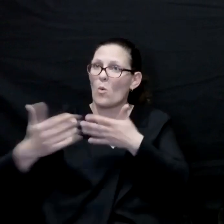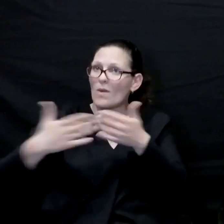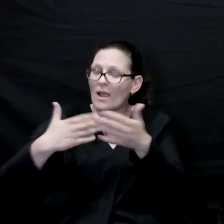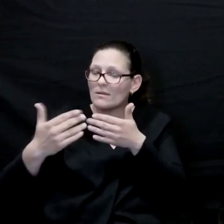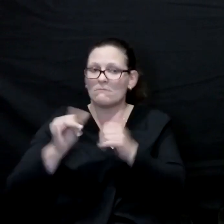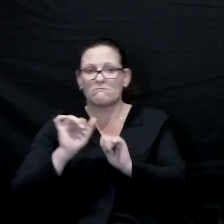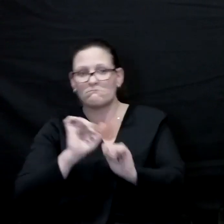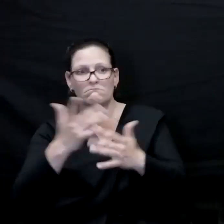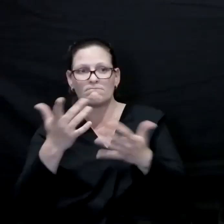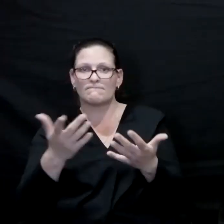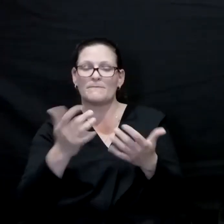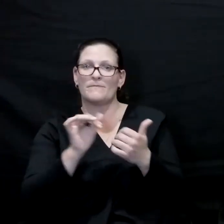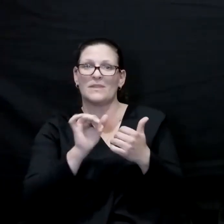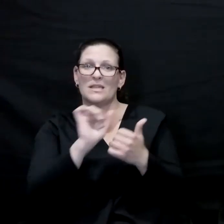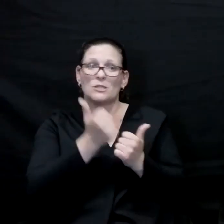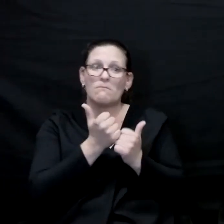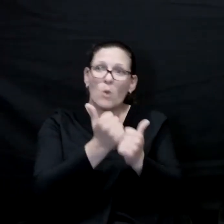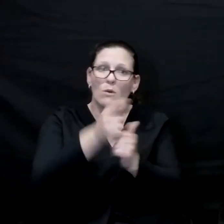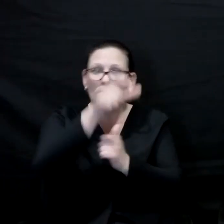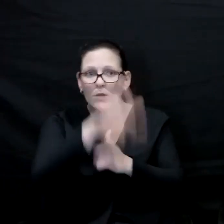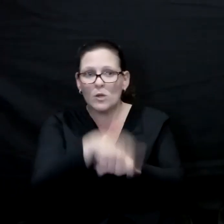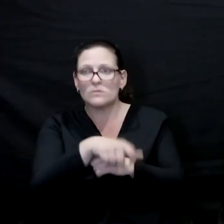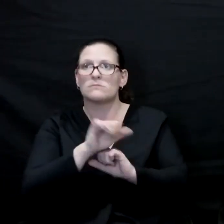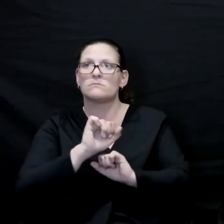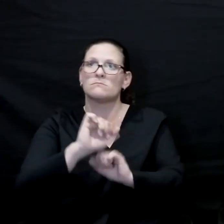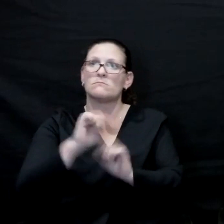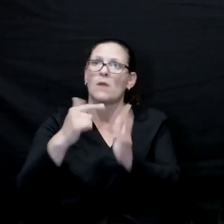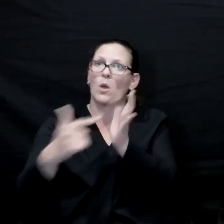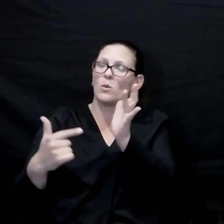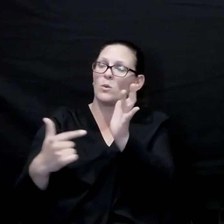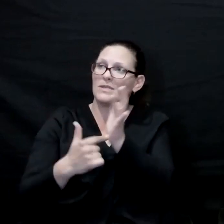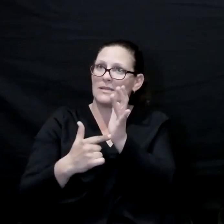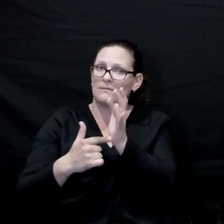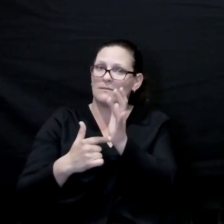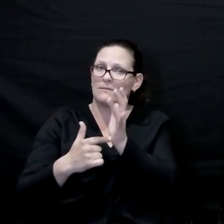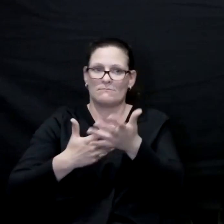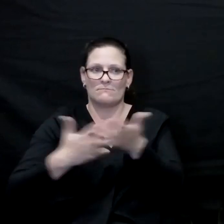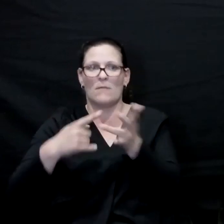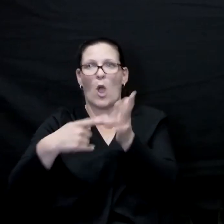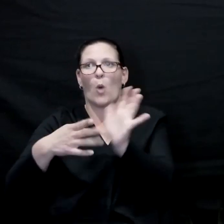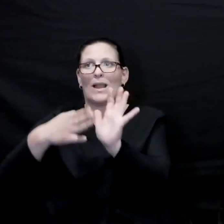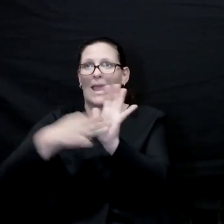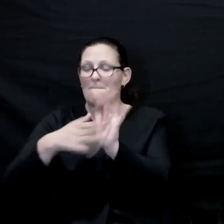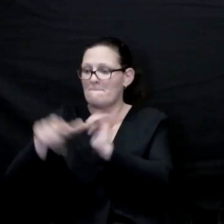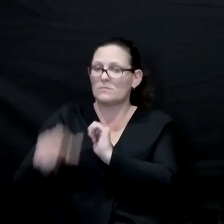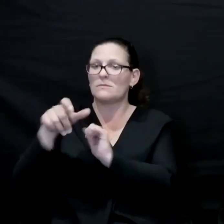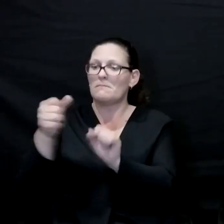and any other people that are supporting you within the plan to submit their evidence.